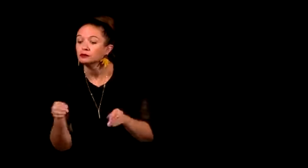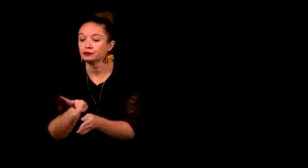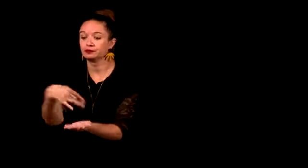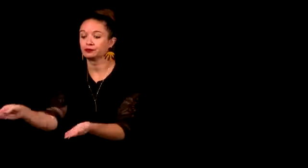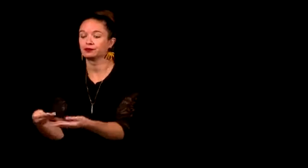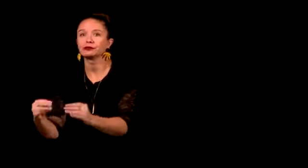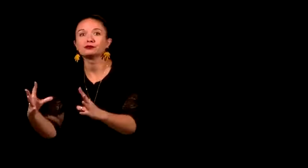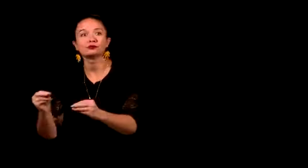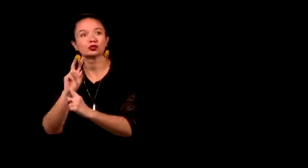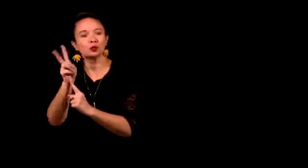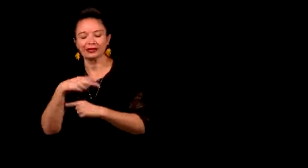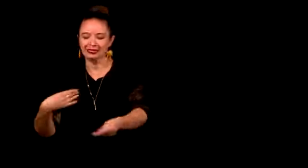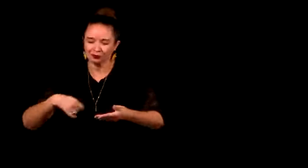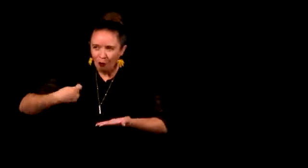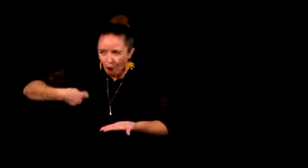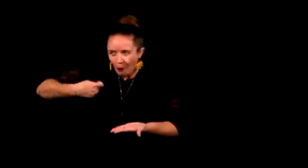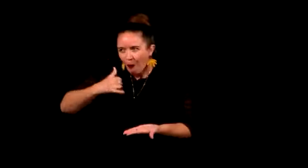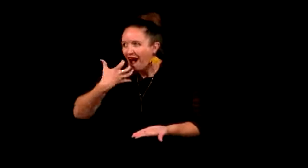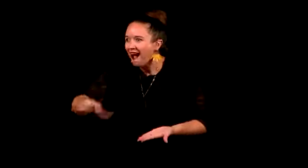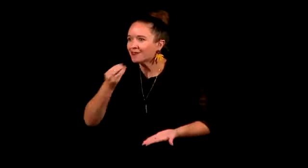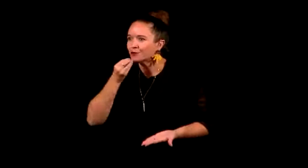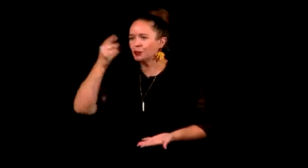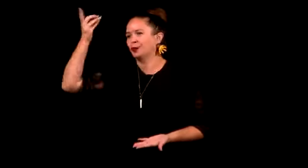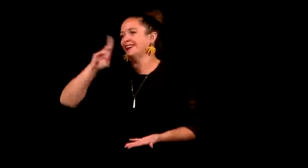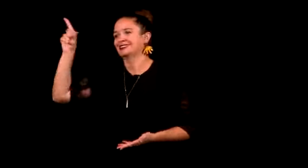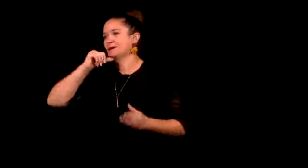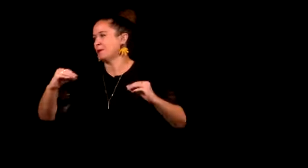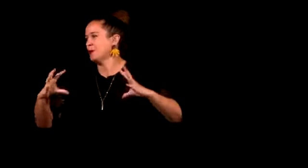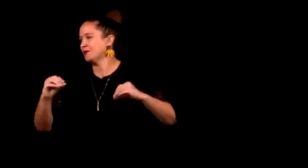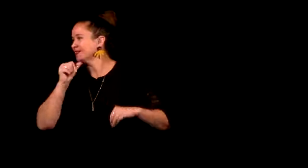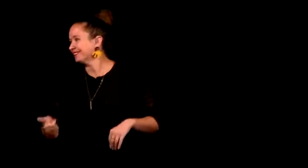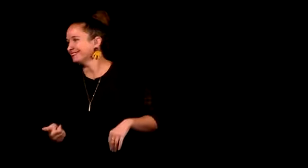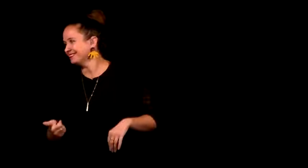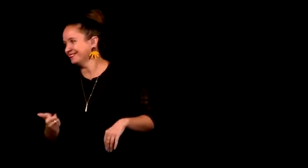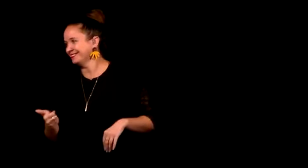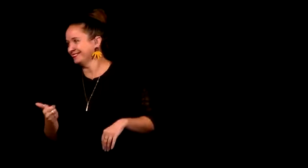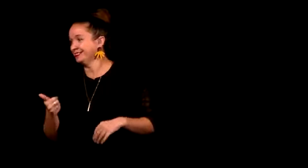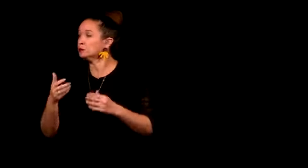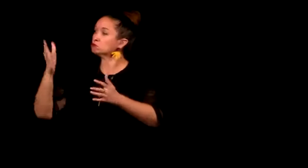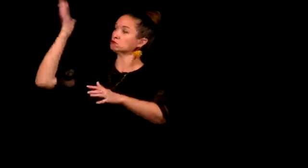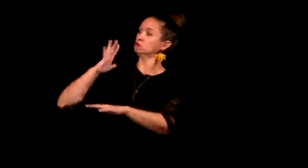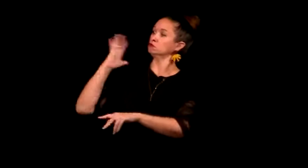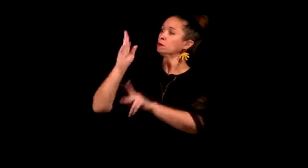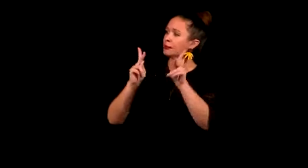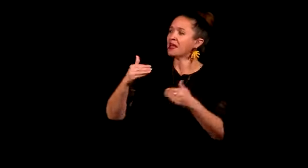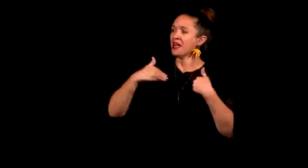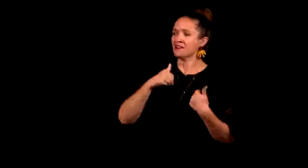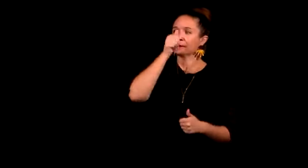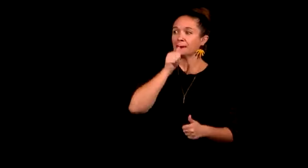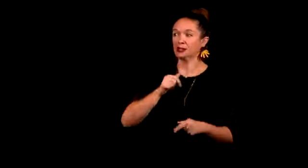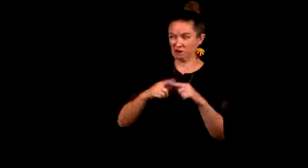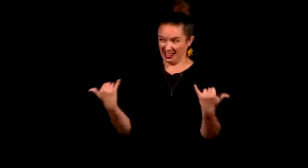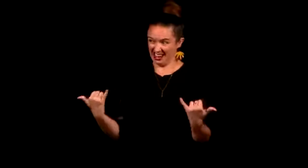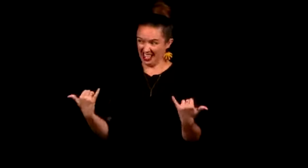like instant response. What we get with like, you know, microwave, we get put our food in, comes out super hot really